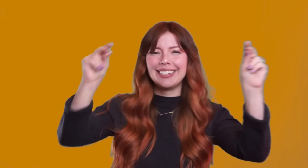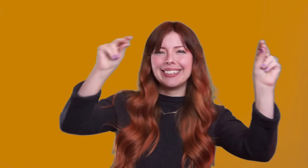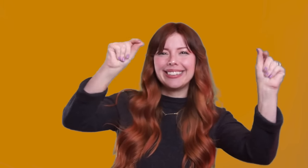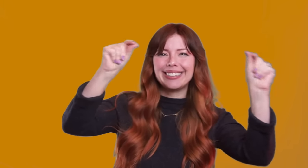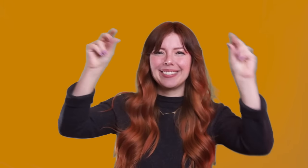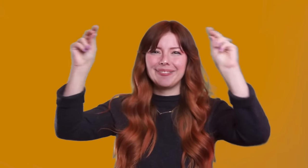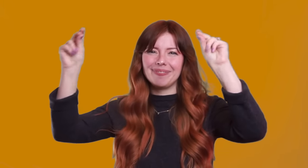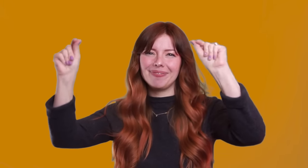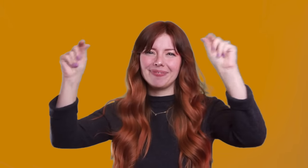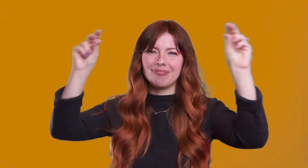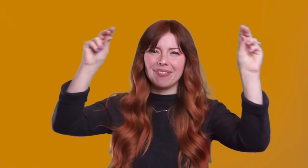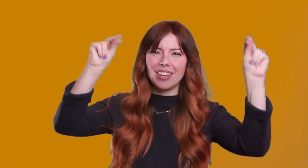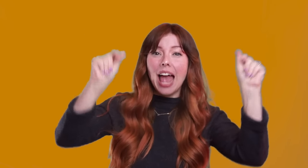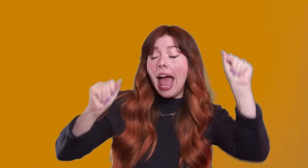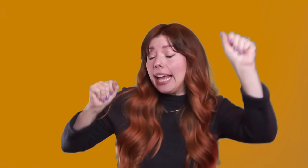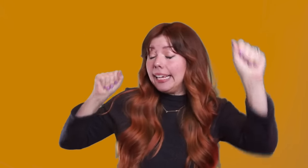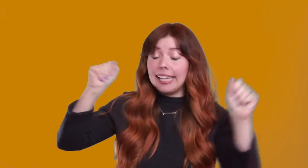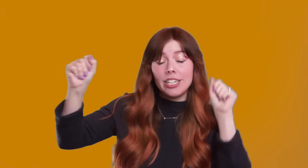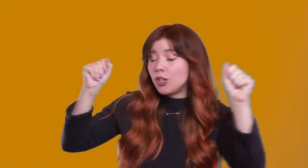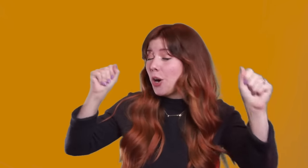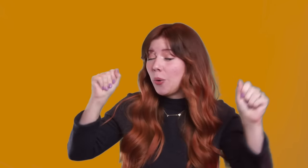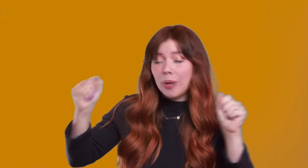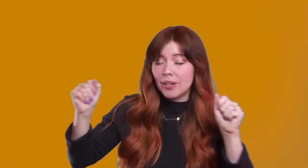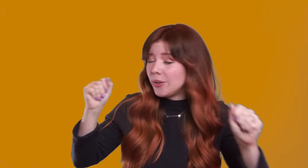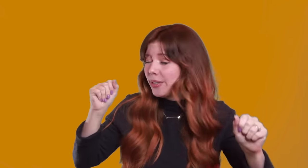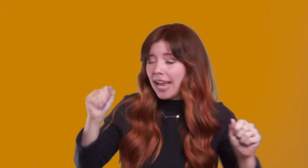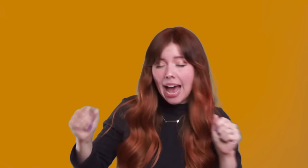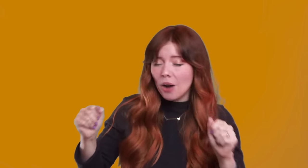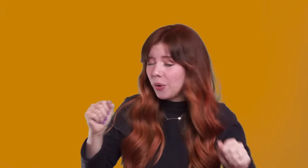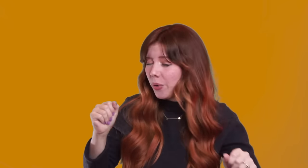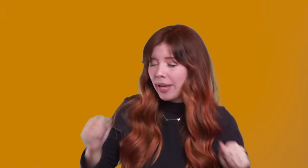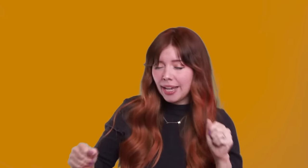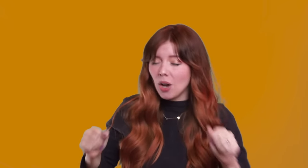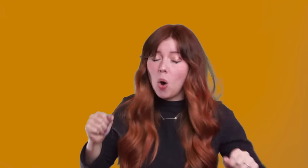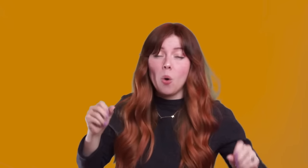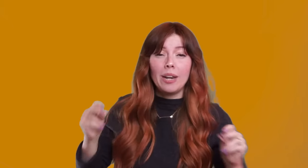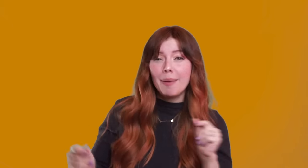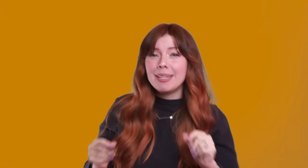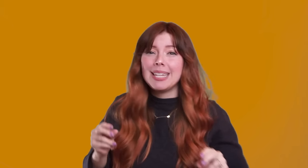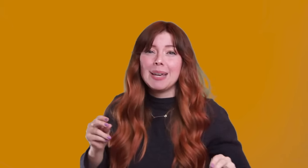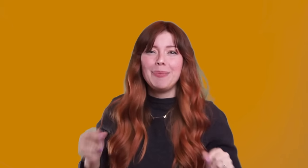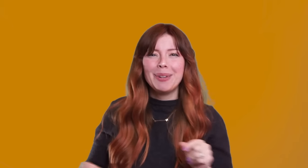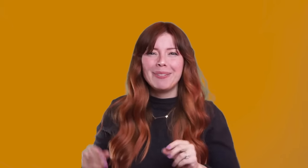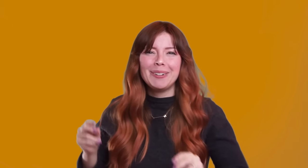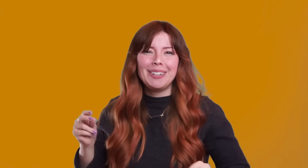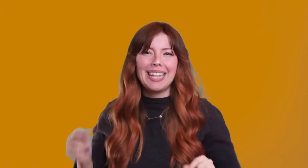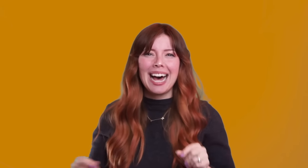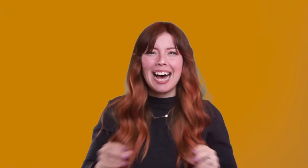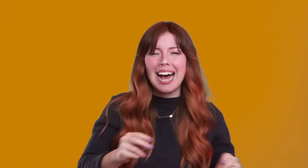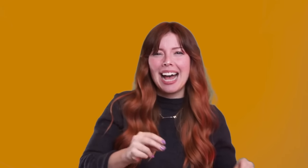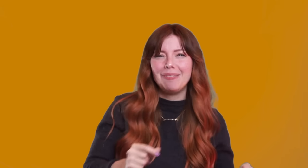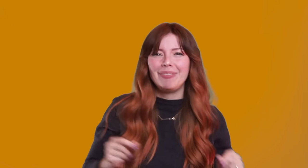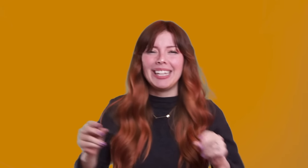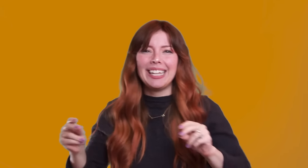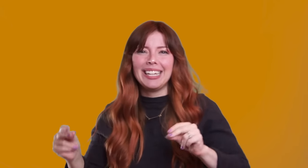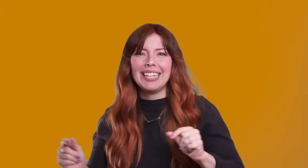please. Get your wiggles out quick. Oh, let me see a beautiful line,